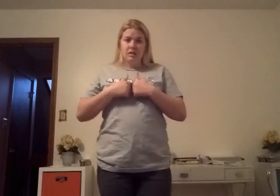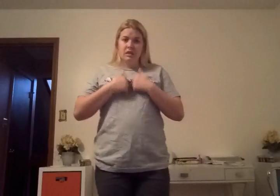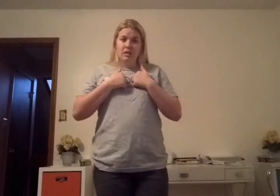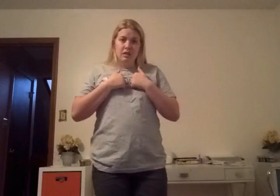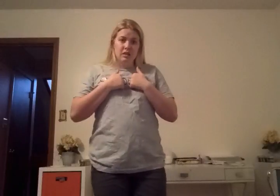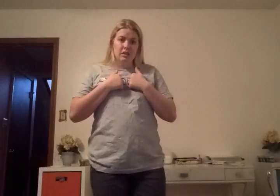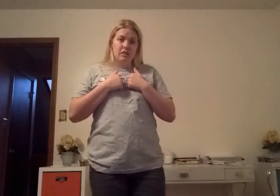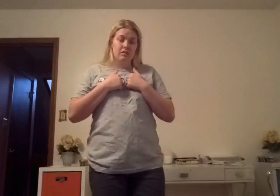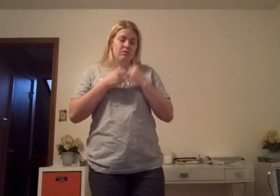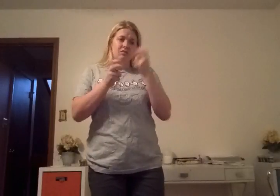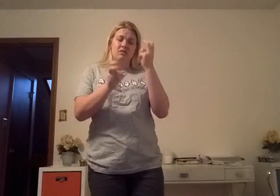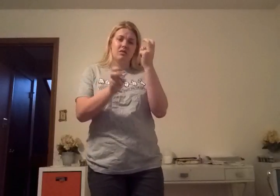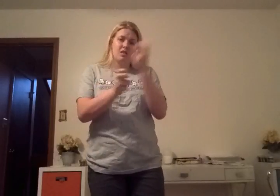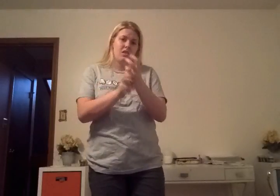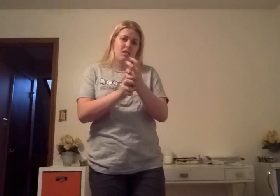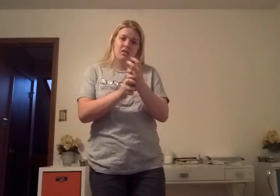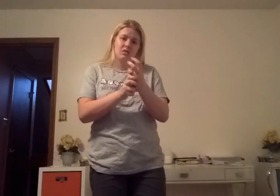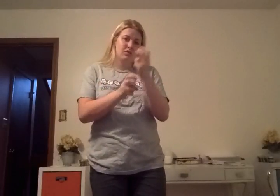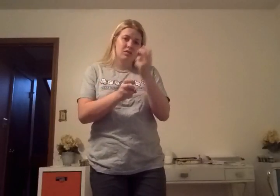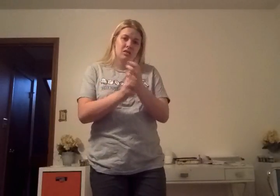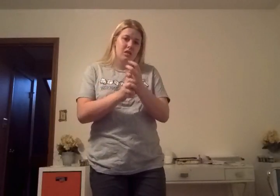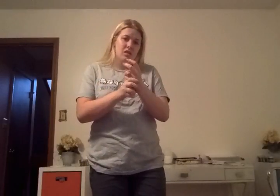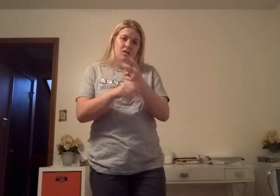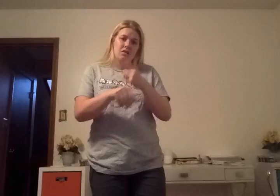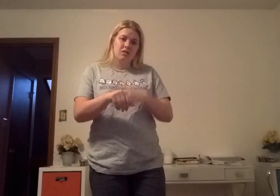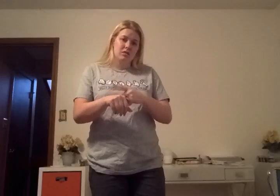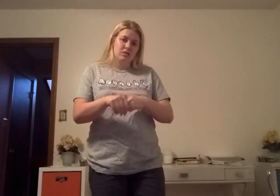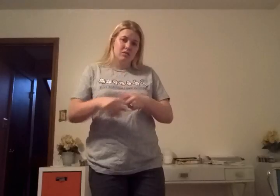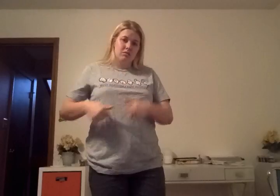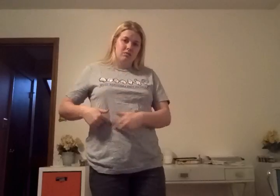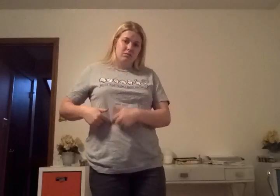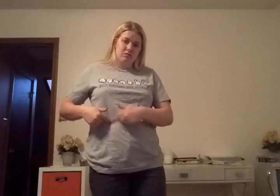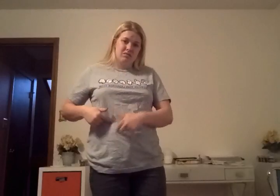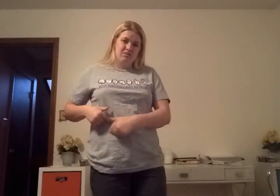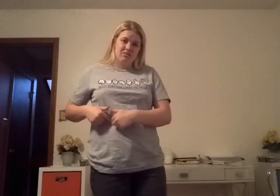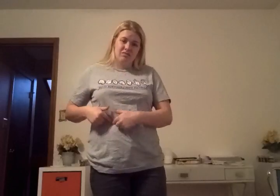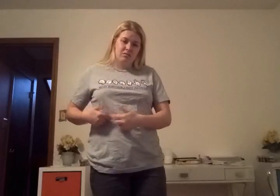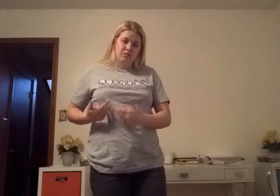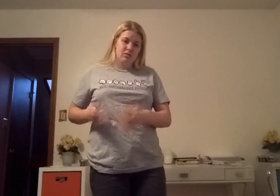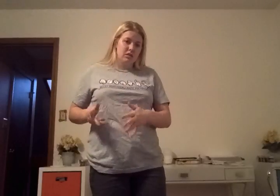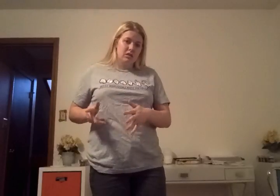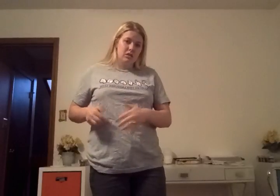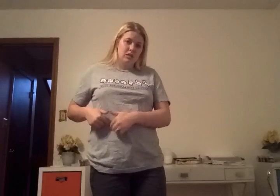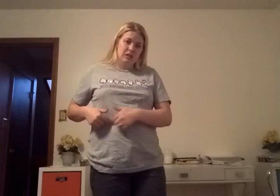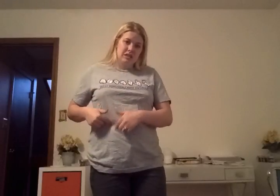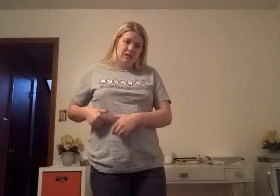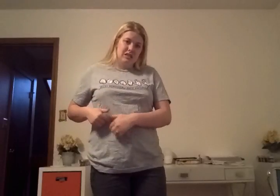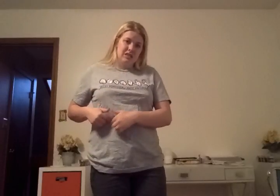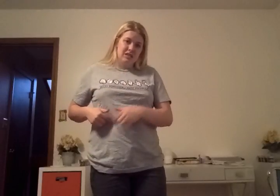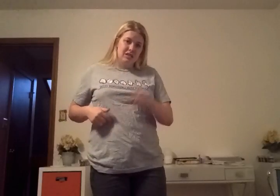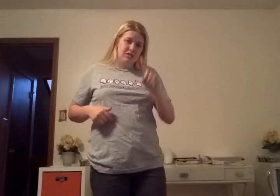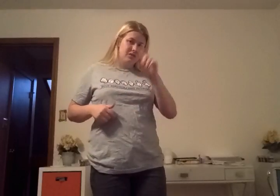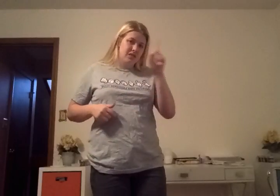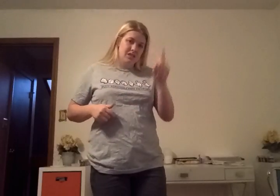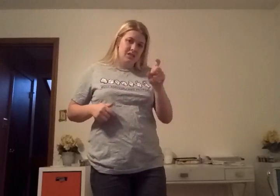time where my kidneys were just done. That was it. And I didn't want to ask a single person in my life. The thought of